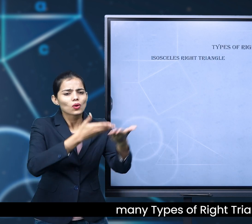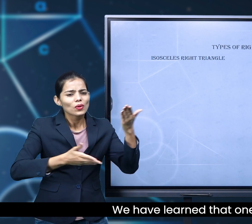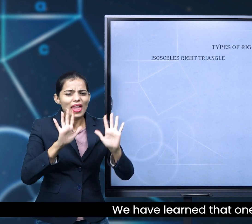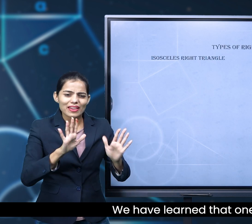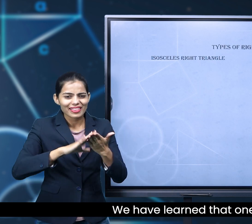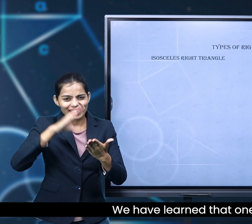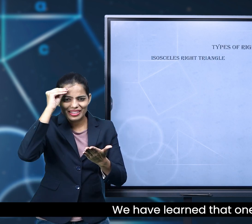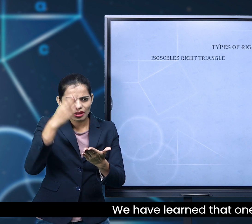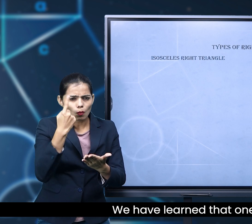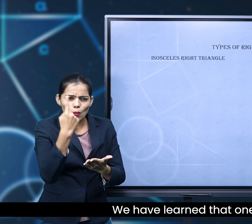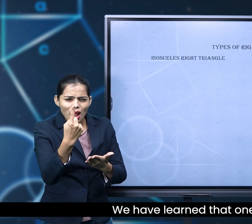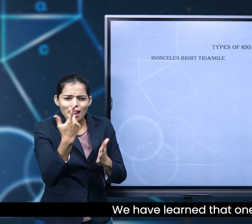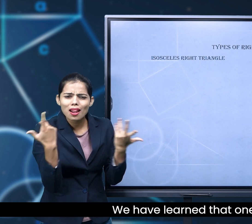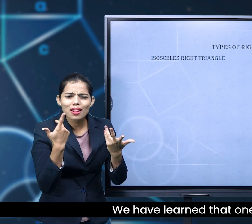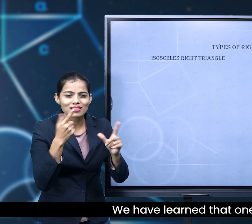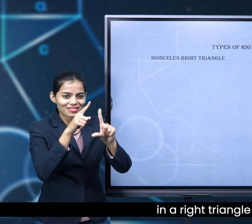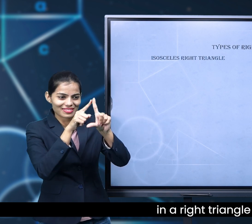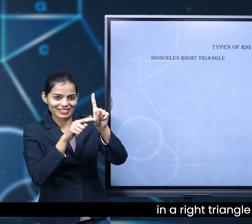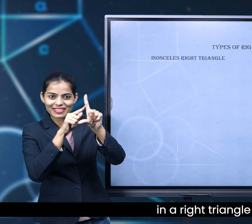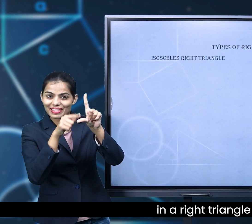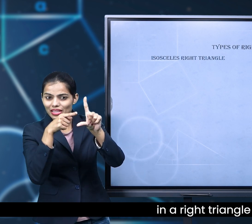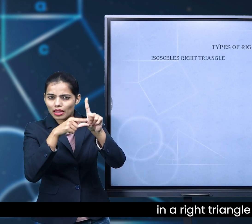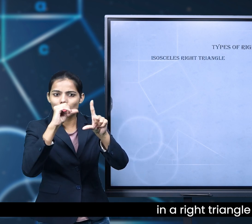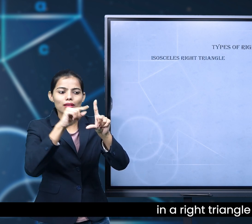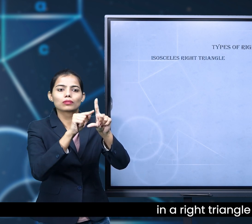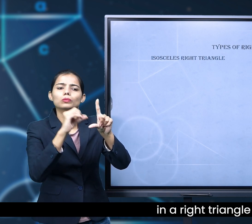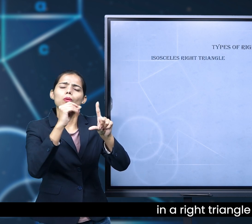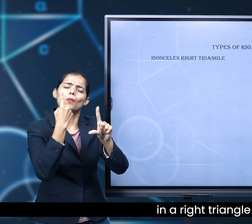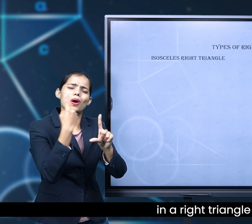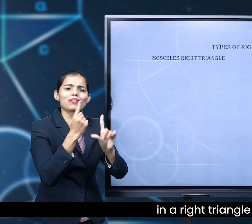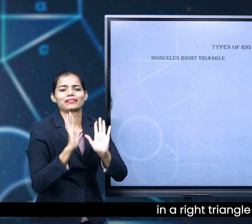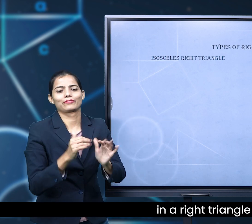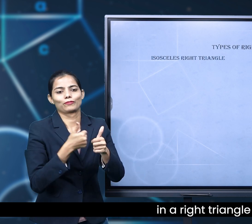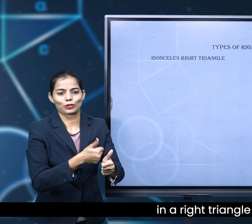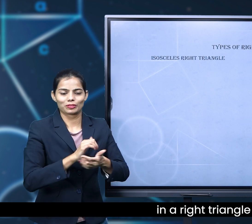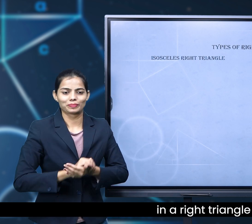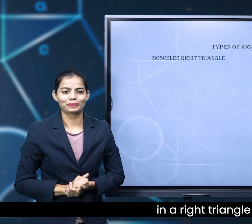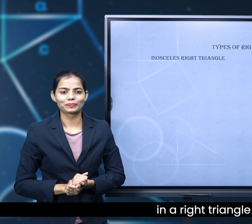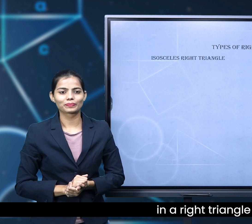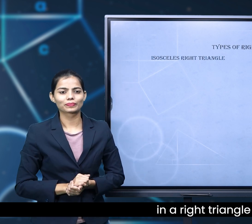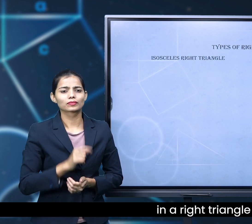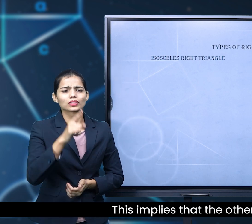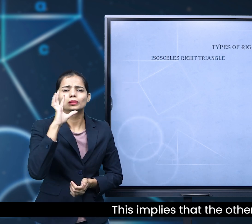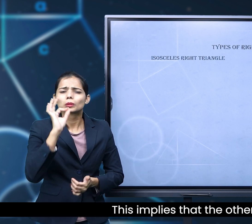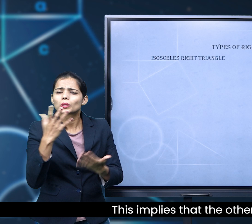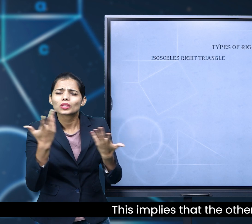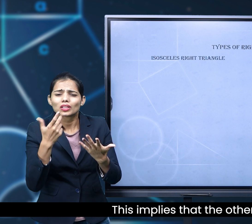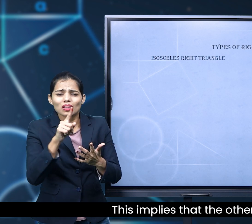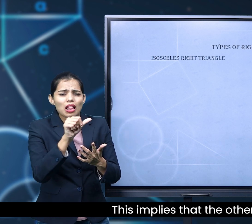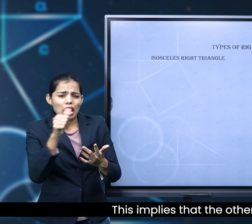We have learned that one of the angles in a right triangle is 90 degree. This implies that the other